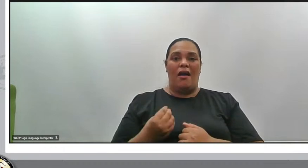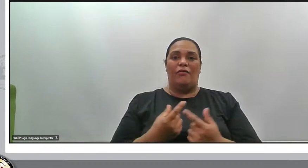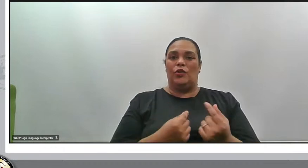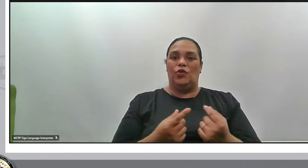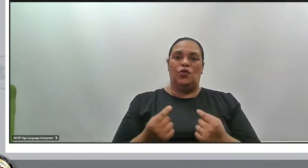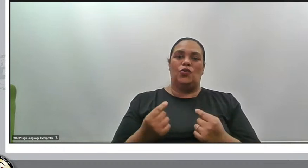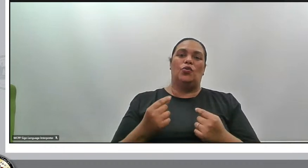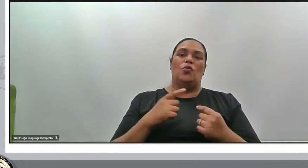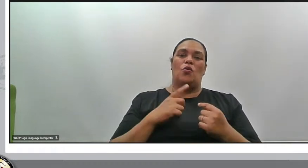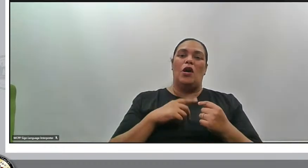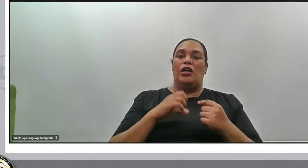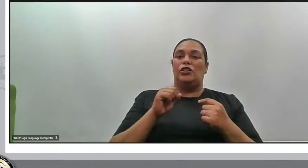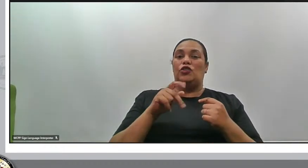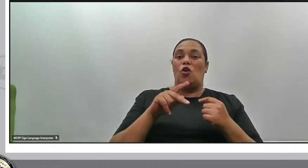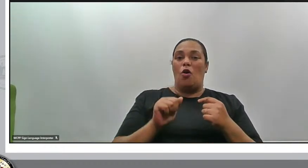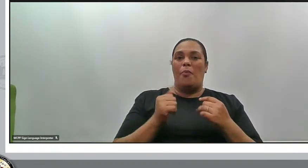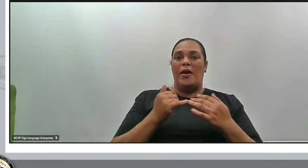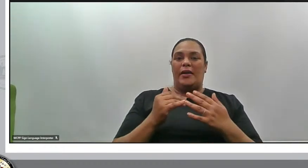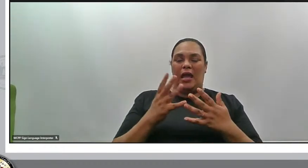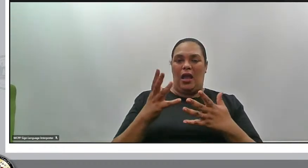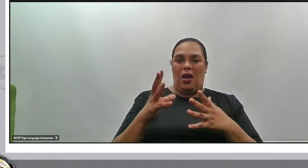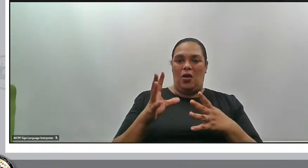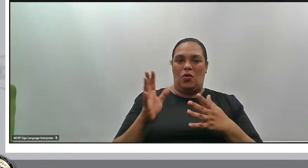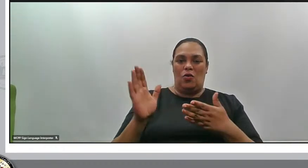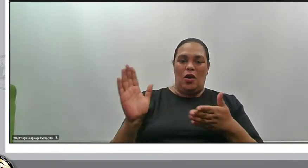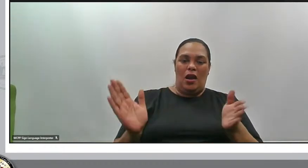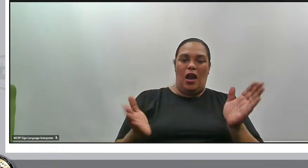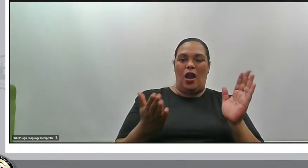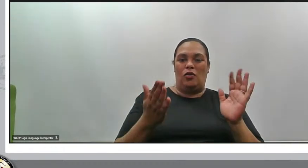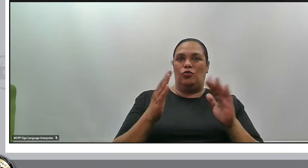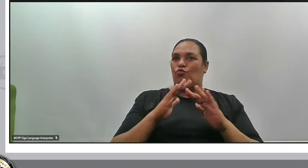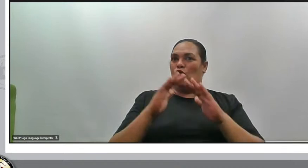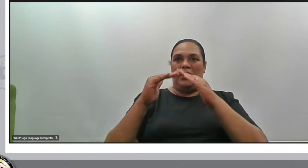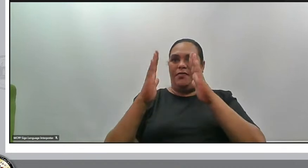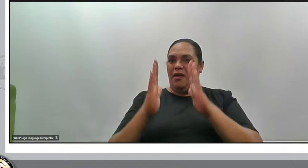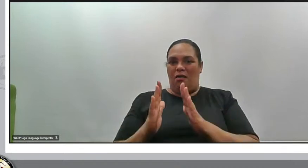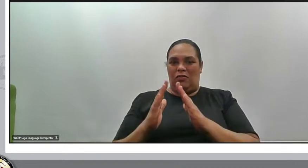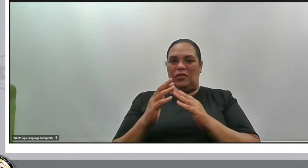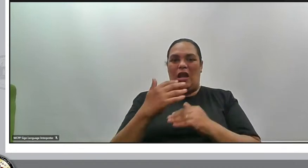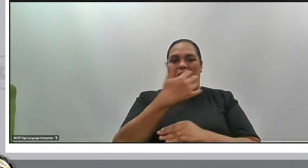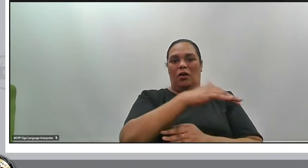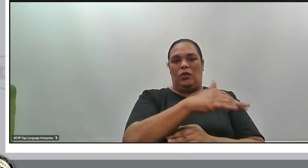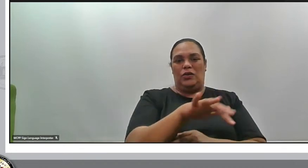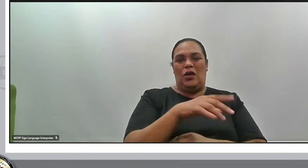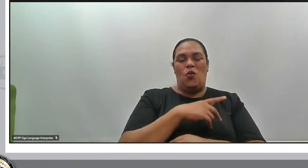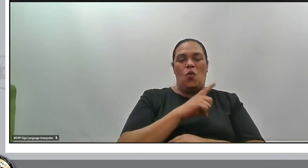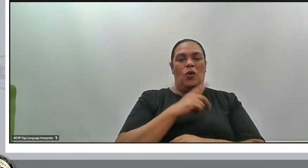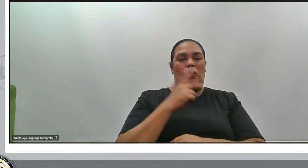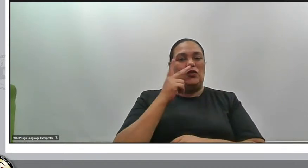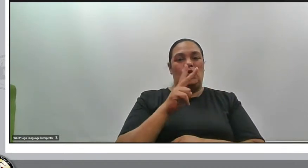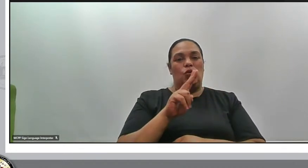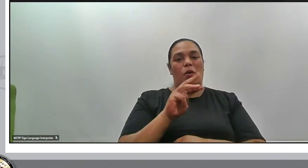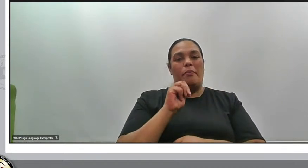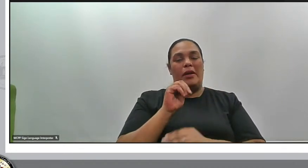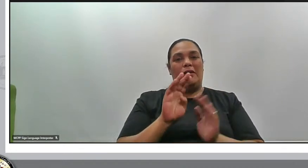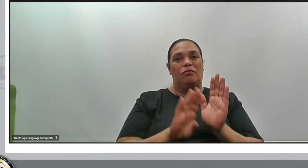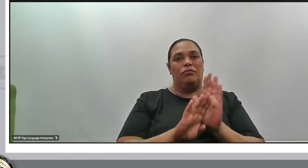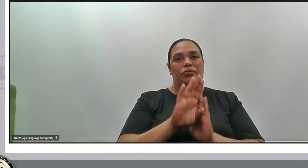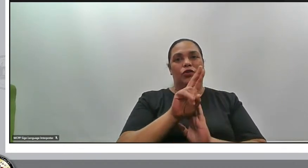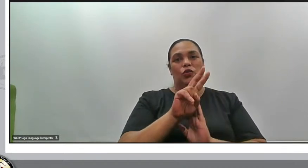the fact that SOPA is now being taken out of the chamber, because we see a 2 million increase in 2018